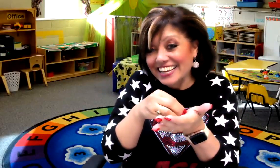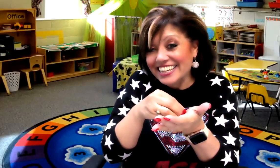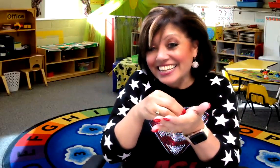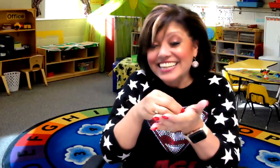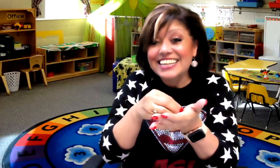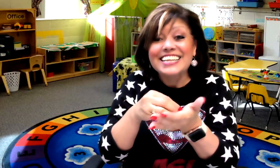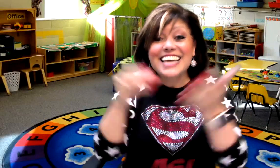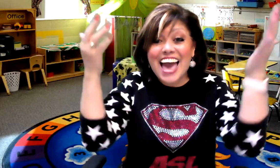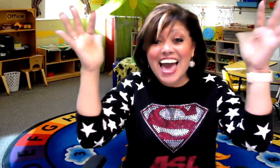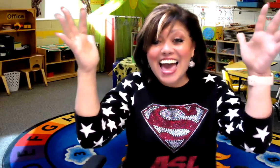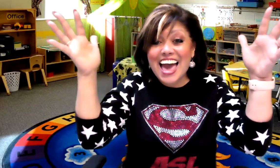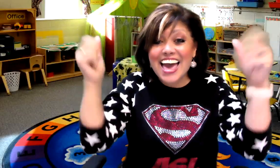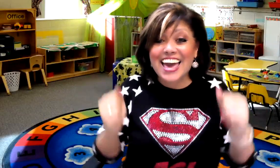again. Yay!